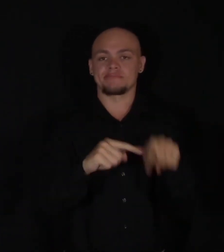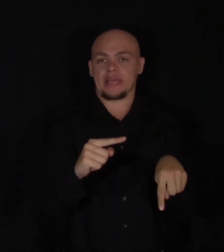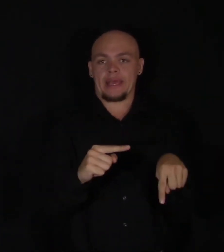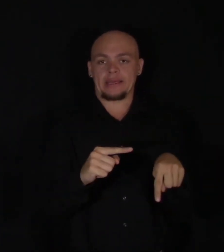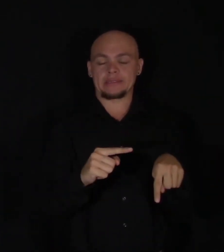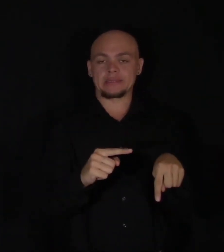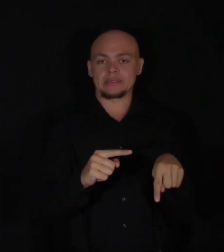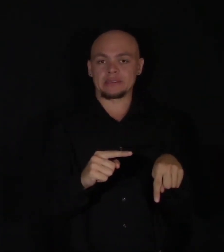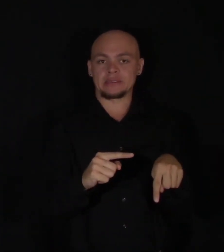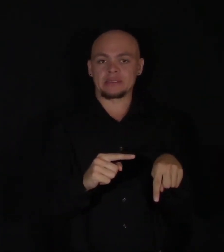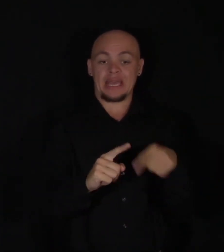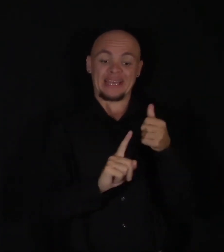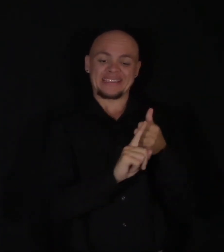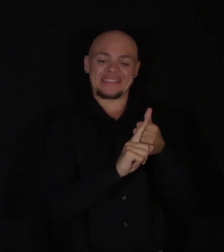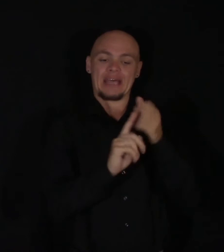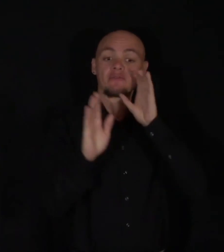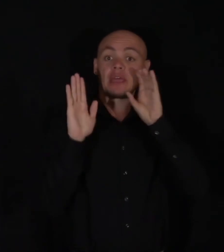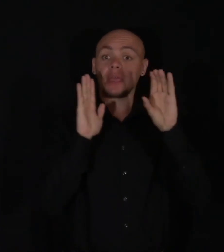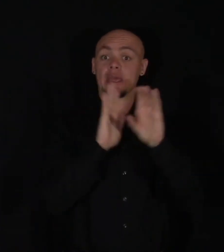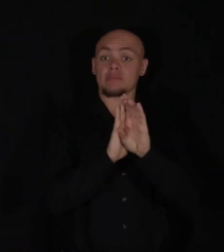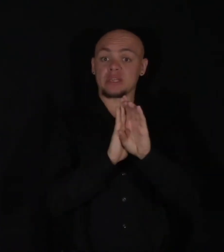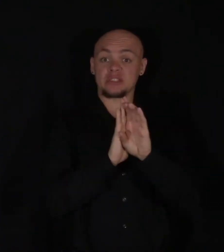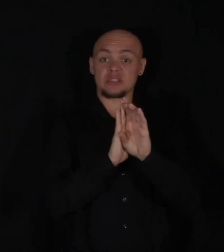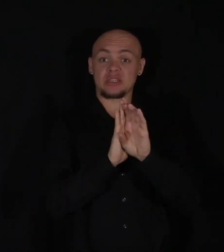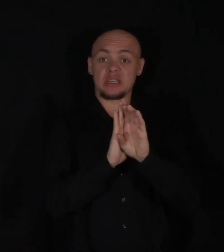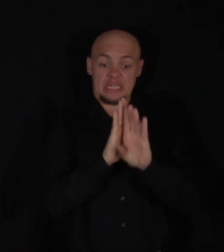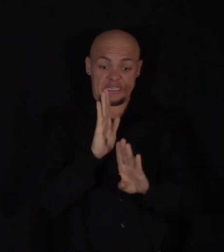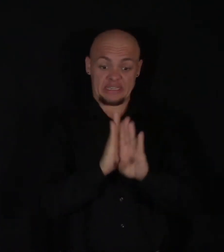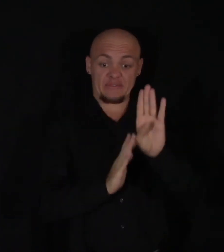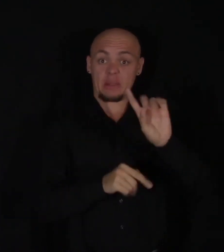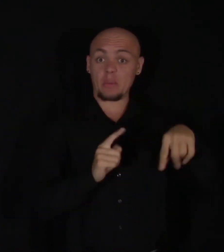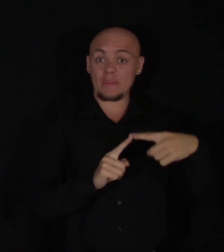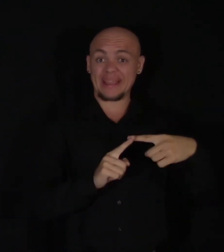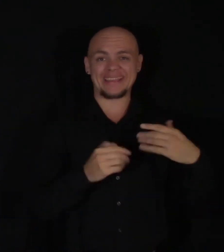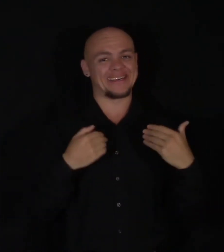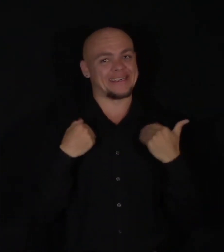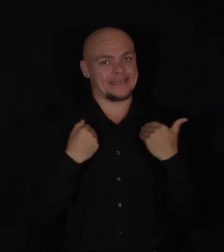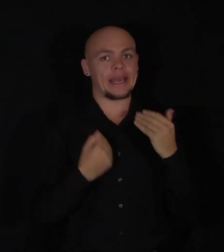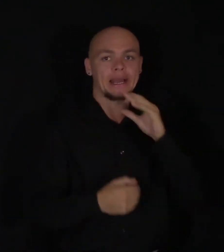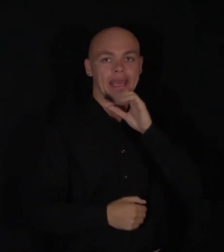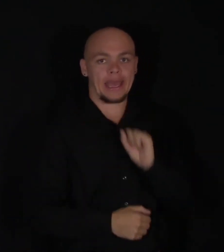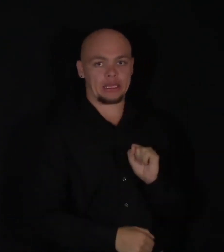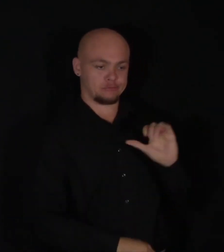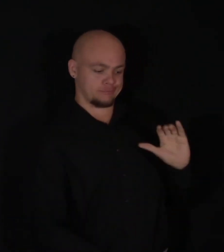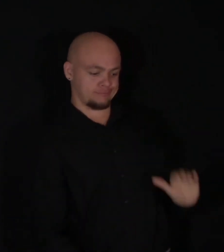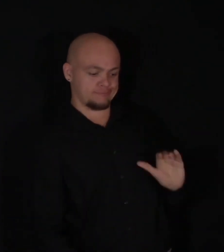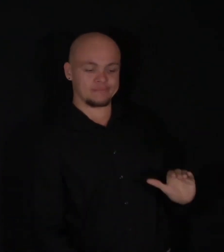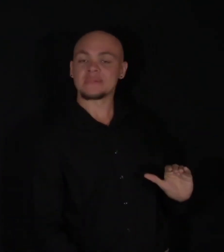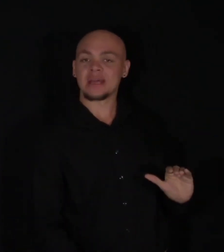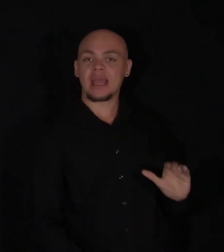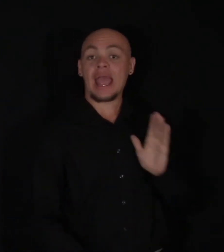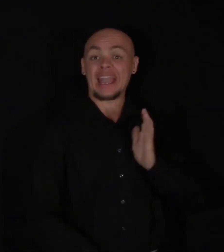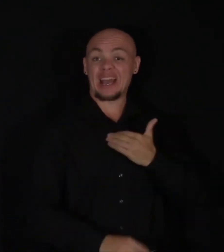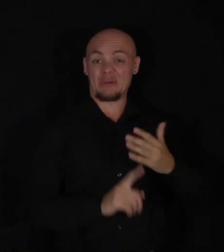Our self-image is formed at a very young age and is deeply affected by our environment.